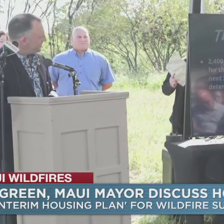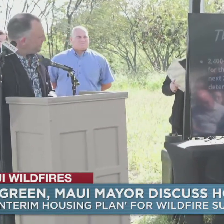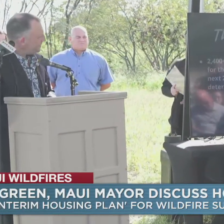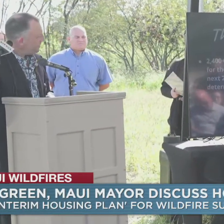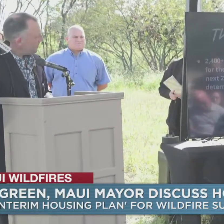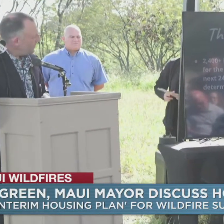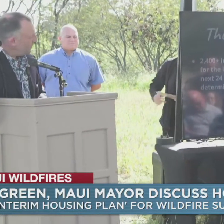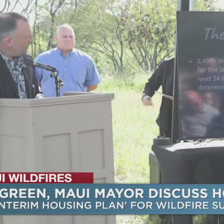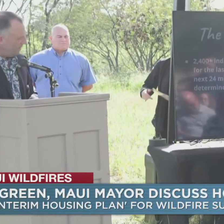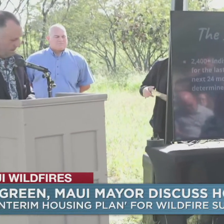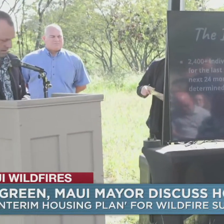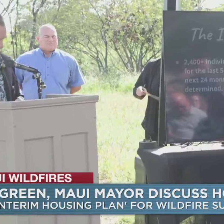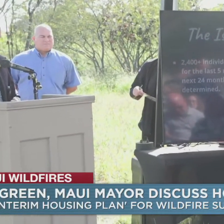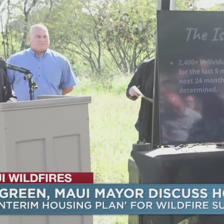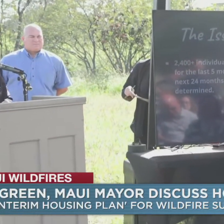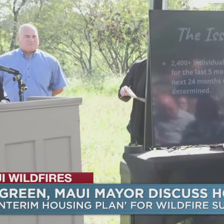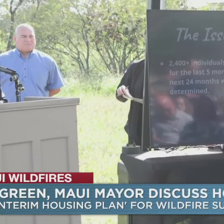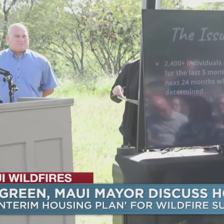slide.